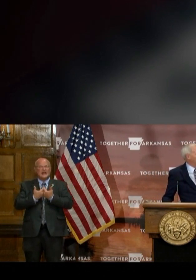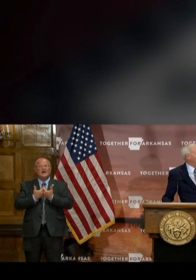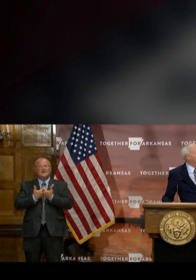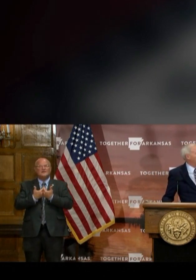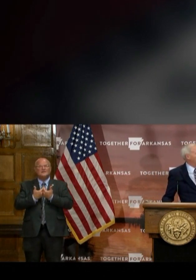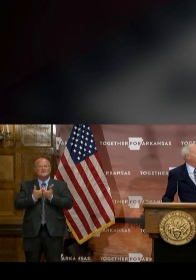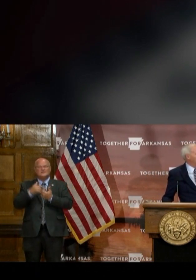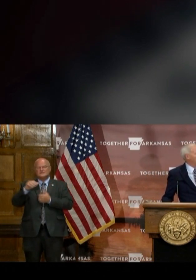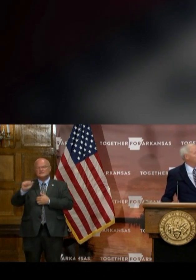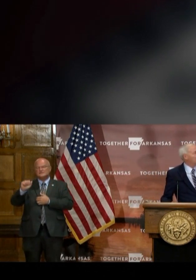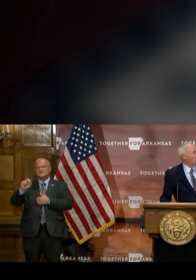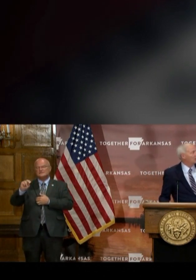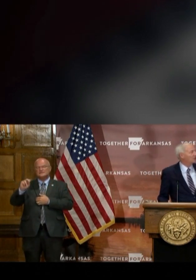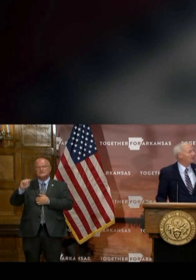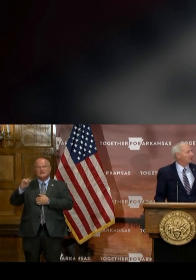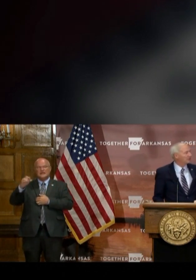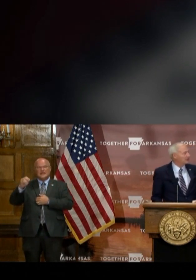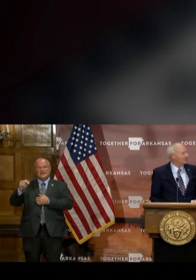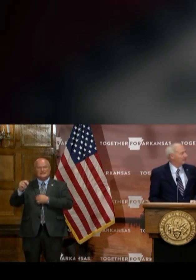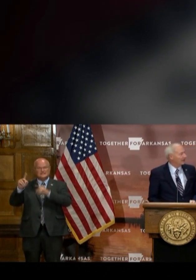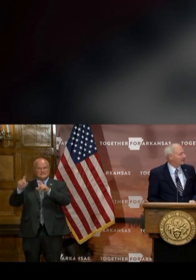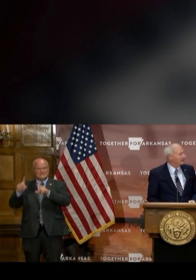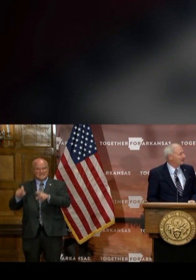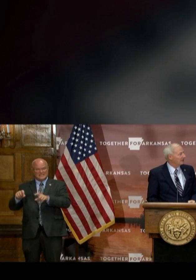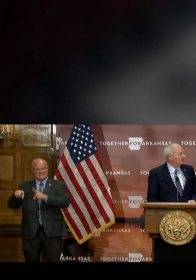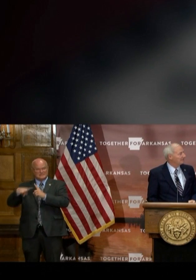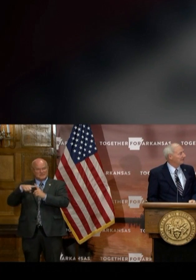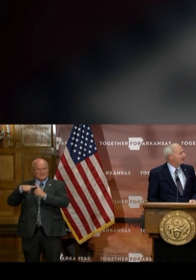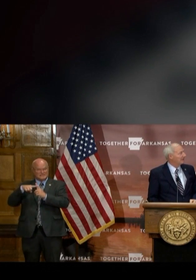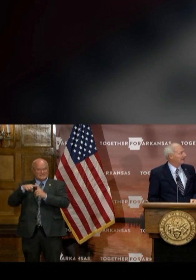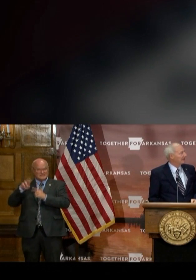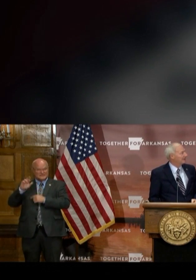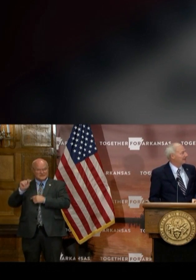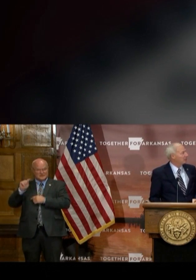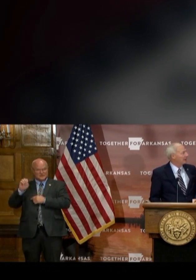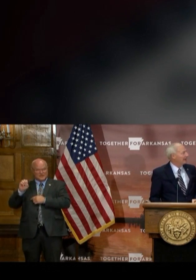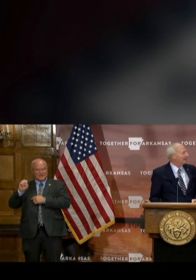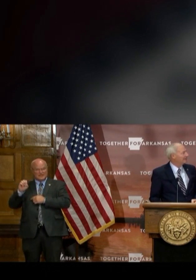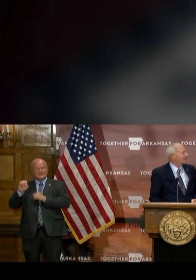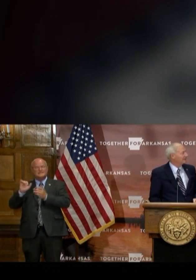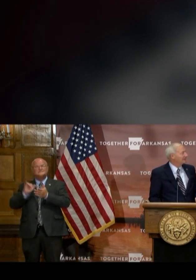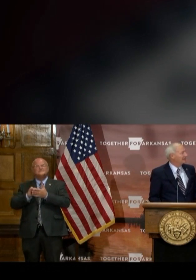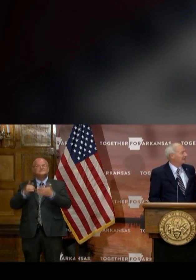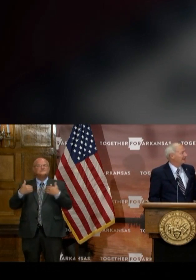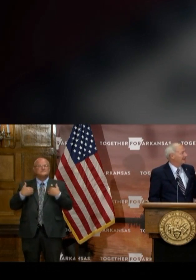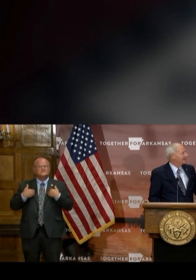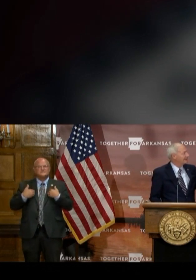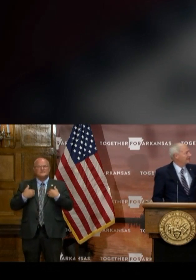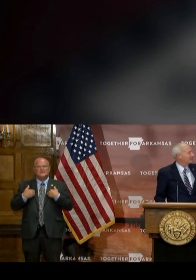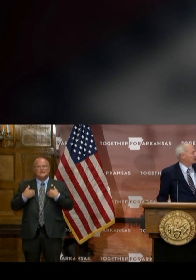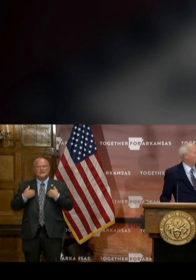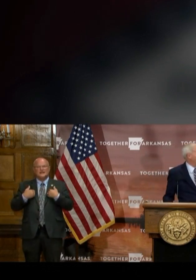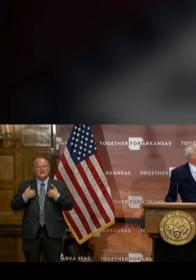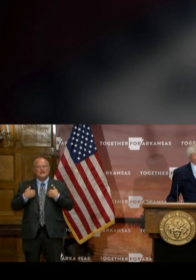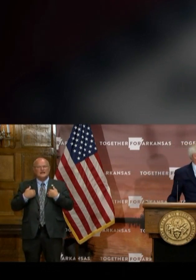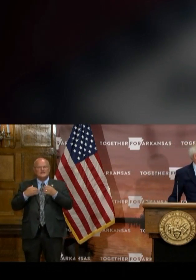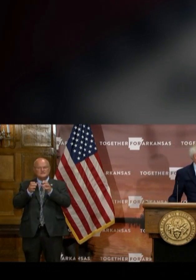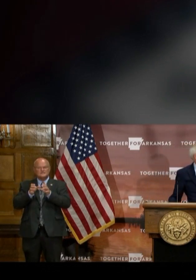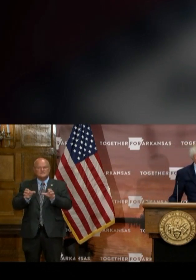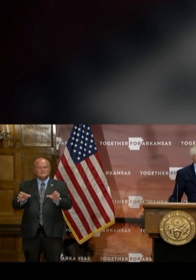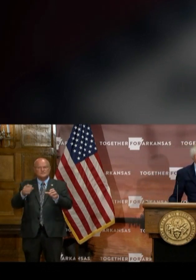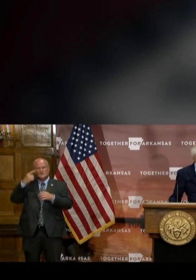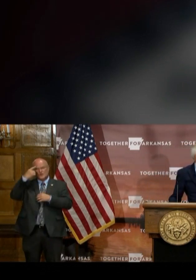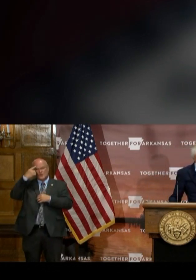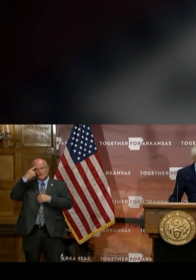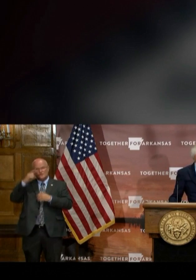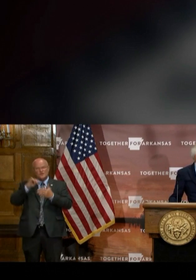the antigen testing volume and percent positivity. That will have it broken down for